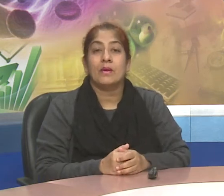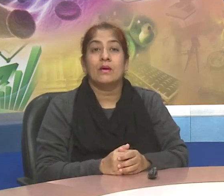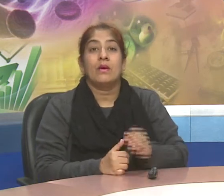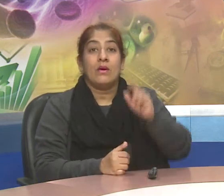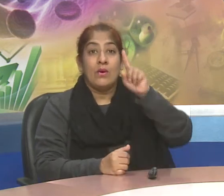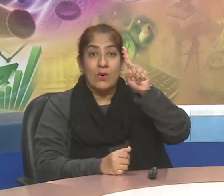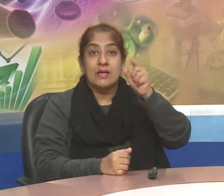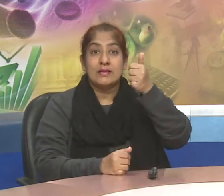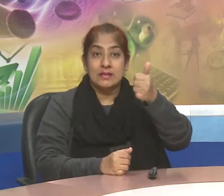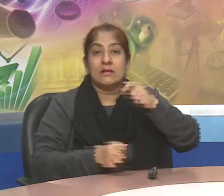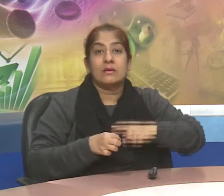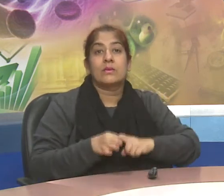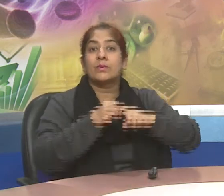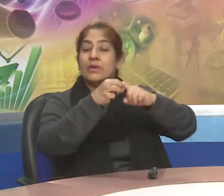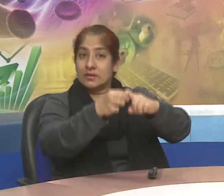Question number 16,